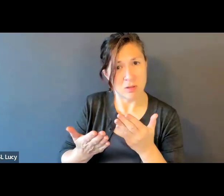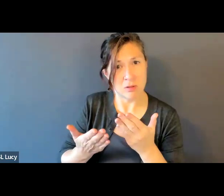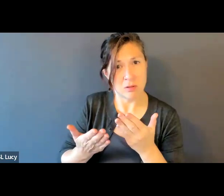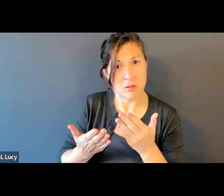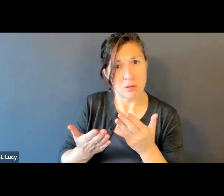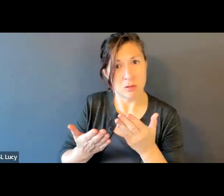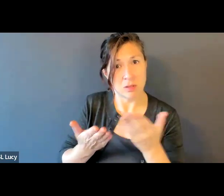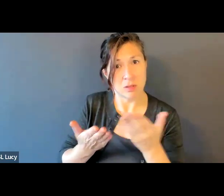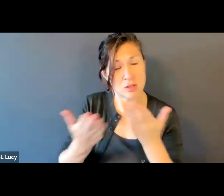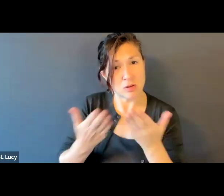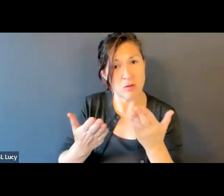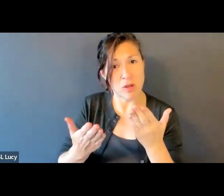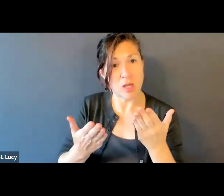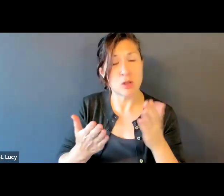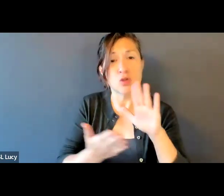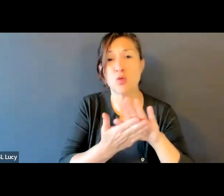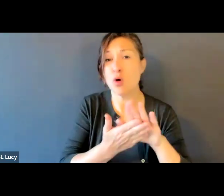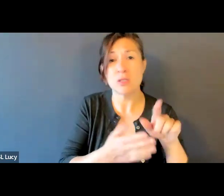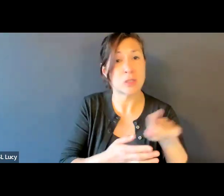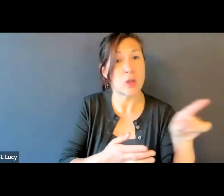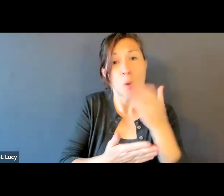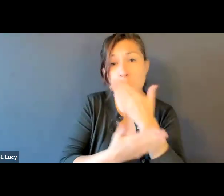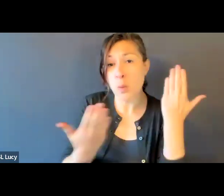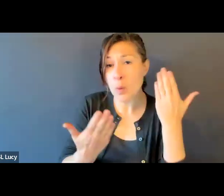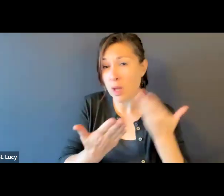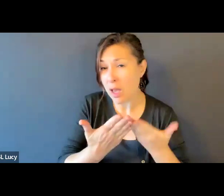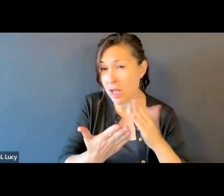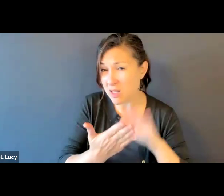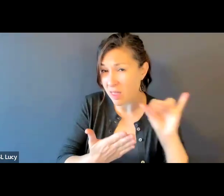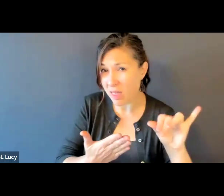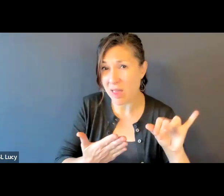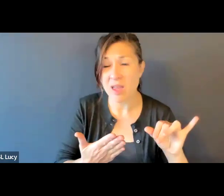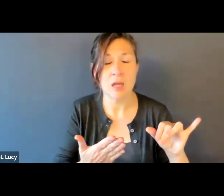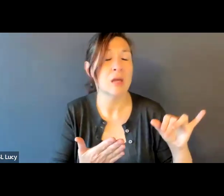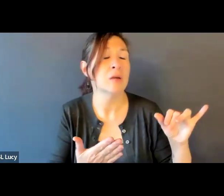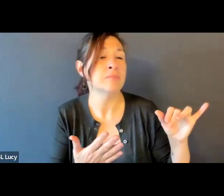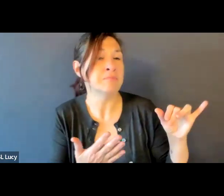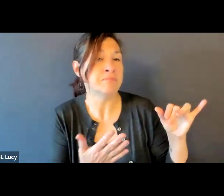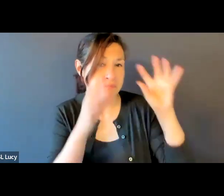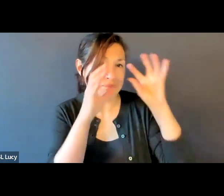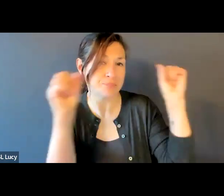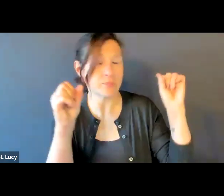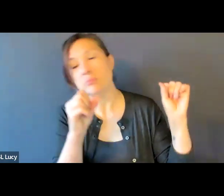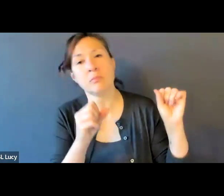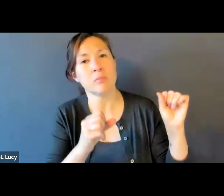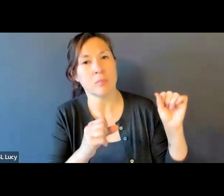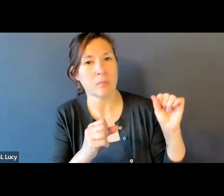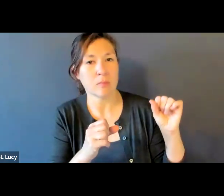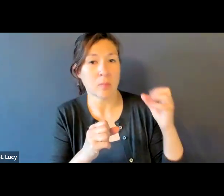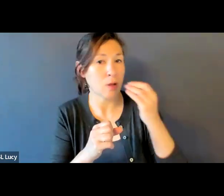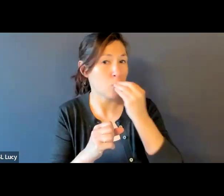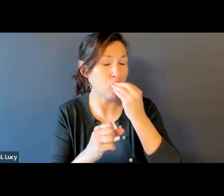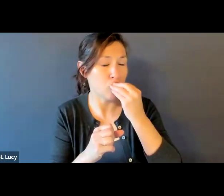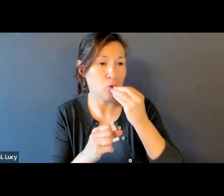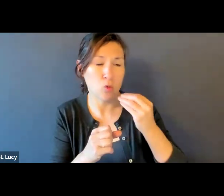school buildings that don't have kitchens? Yeah, so there's actually there's an innovation. I can't say enough about food service and just how